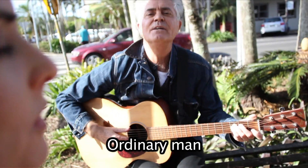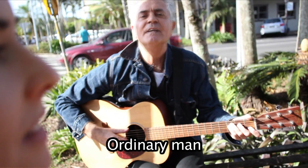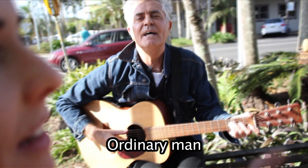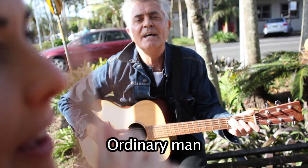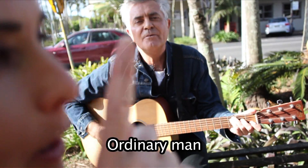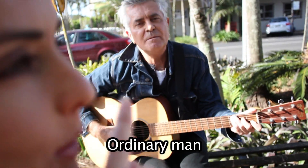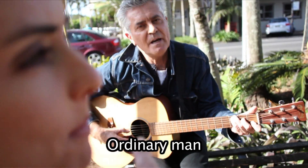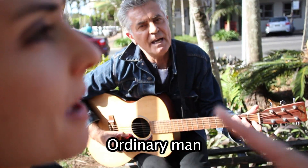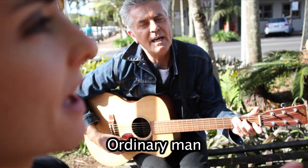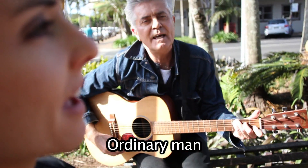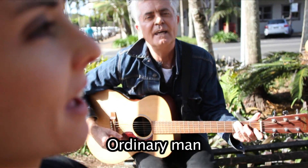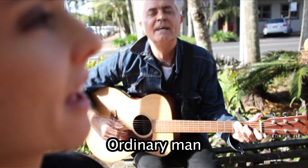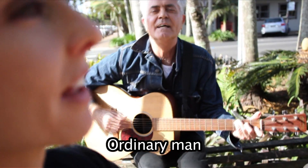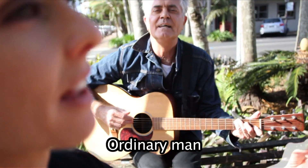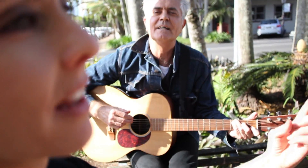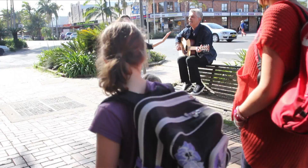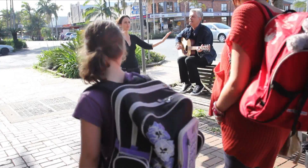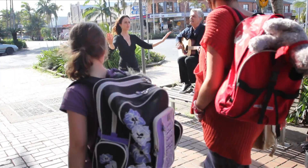Ordinary men.